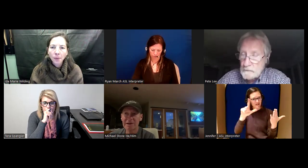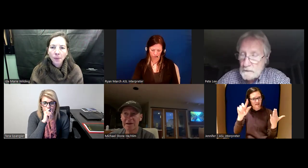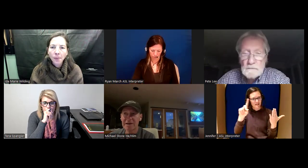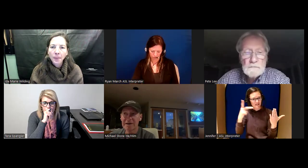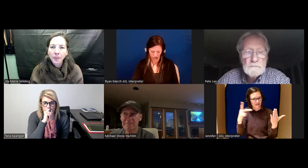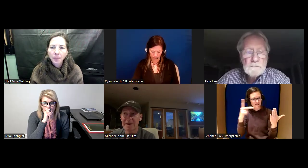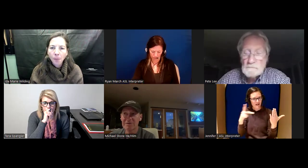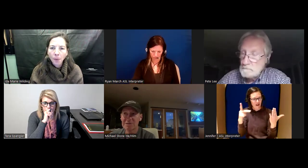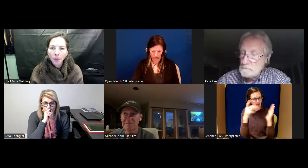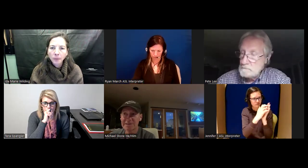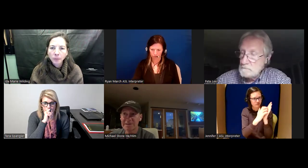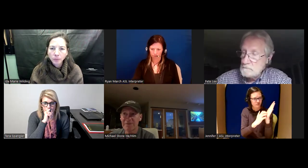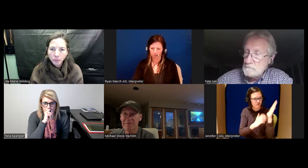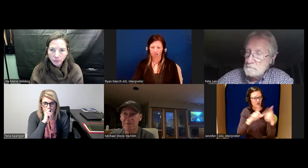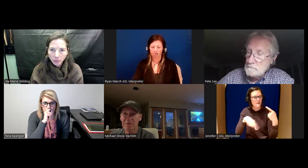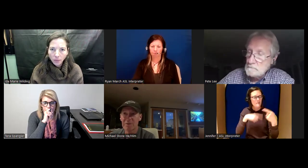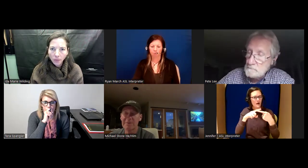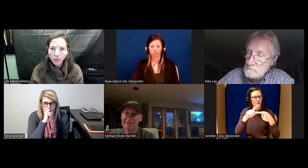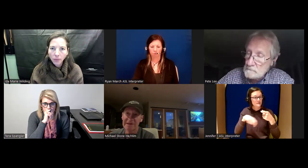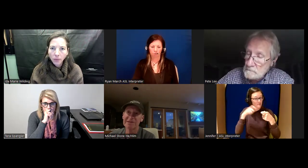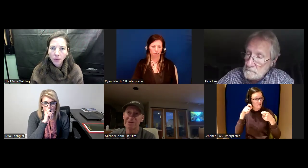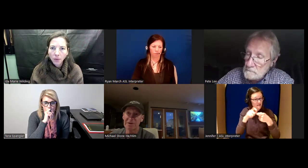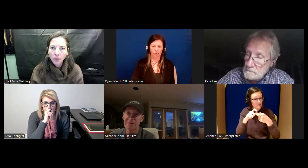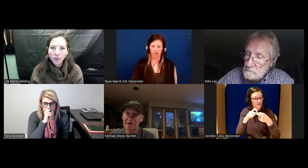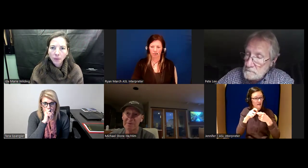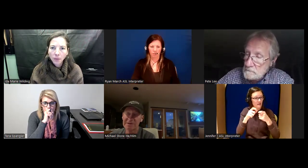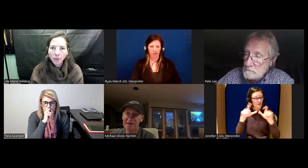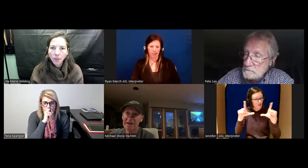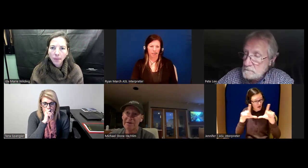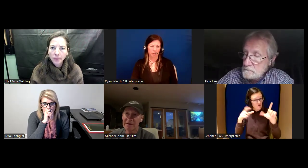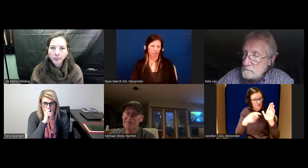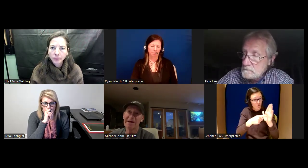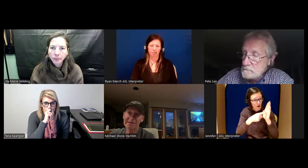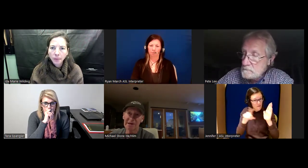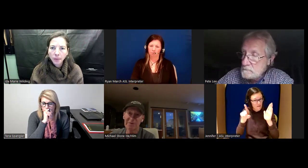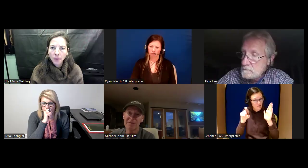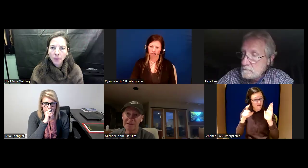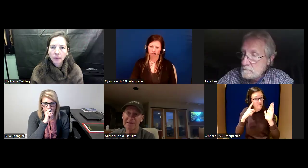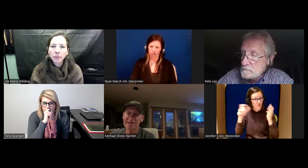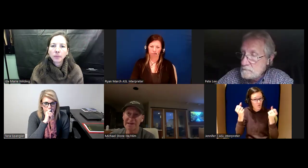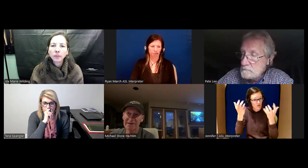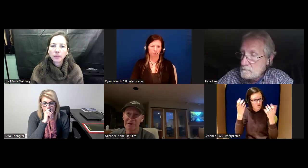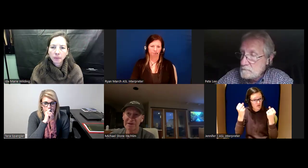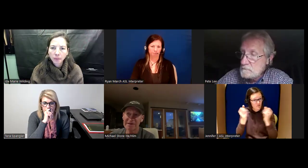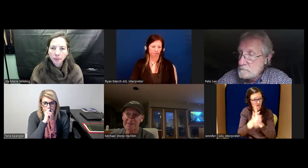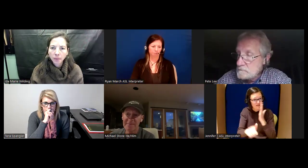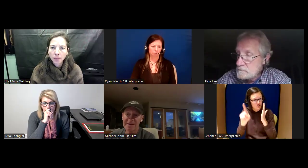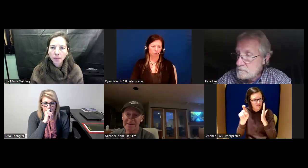language about specific requirements, licensure requirements for ASL proficiency,